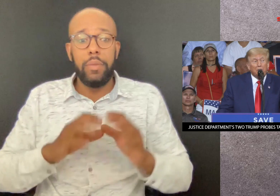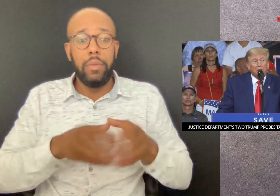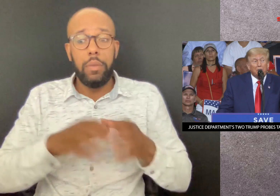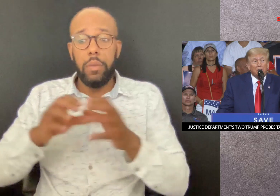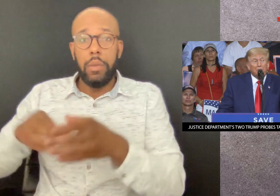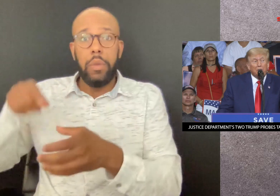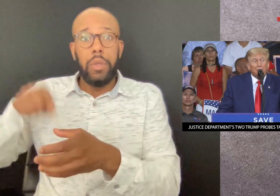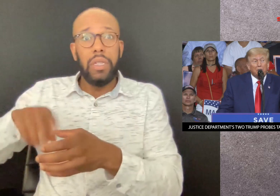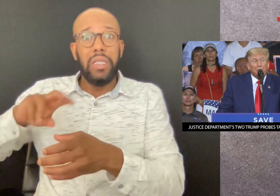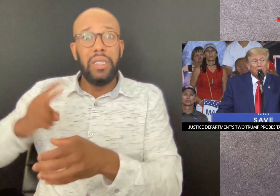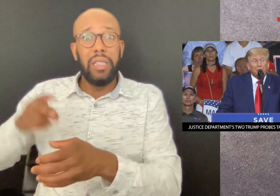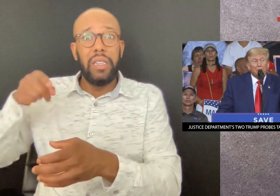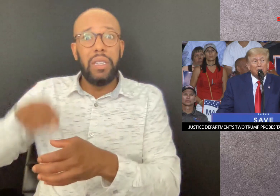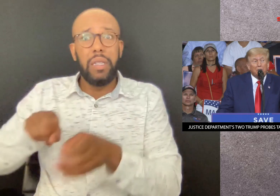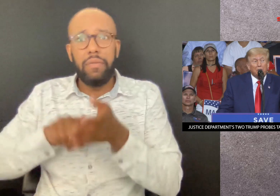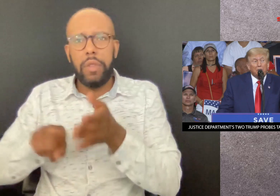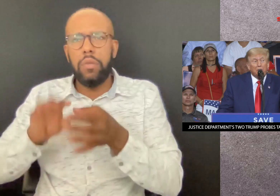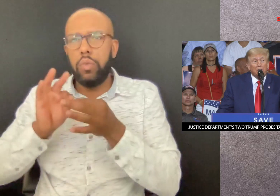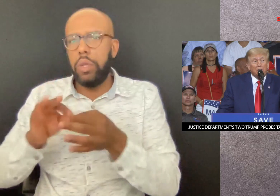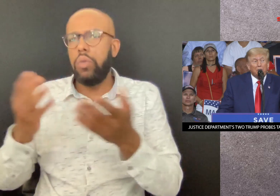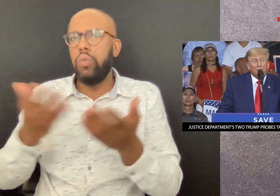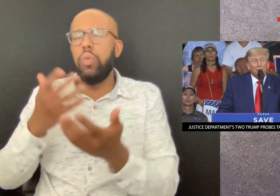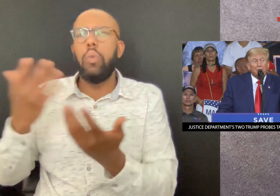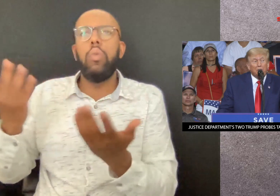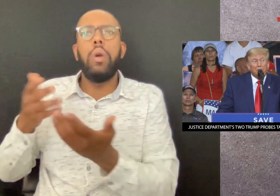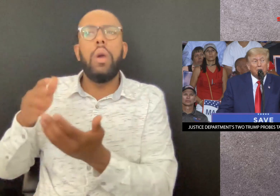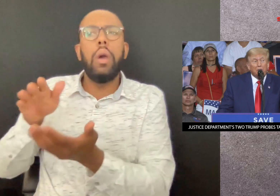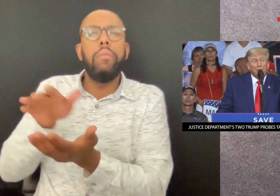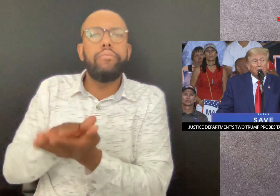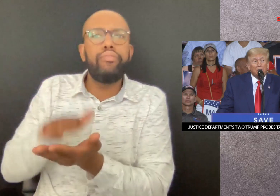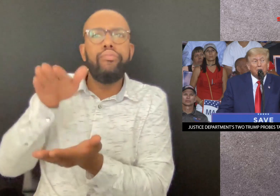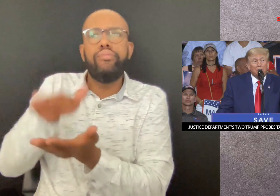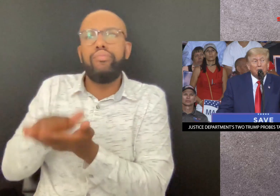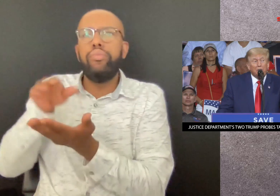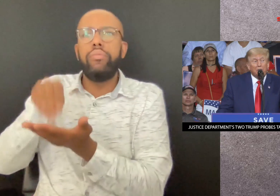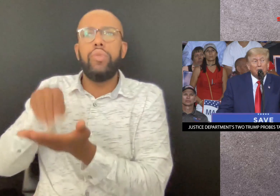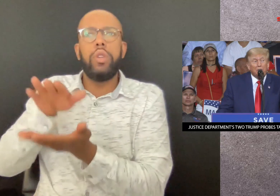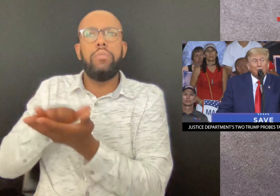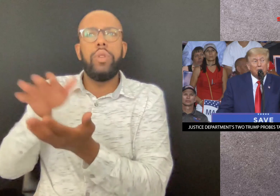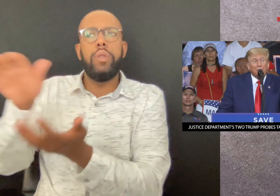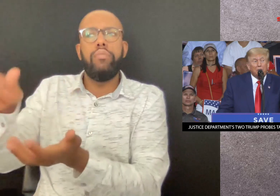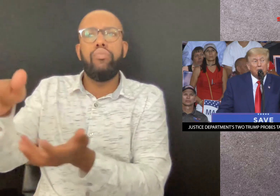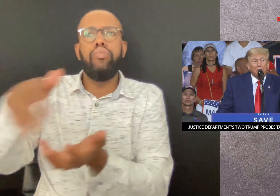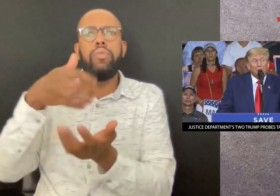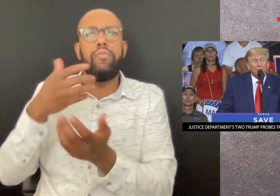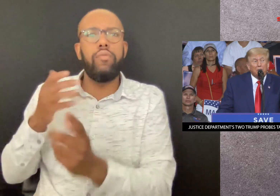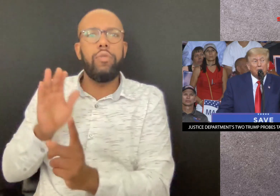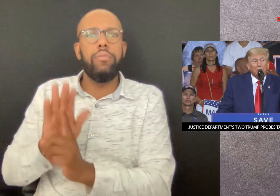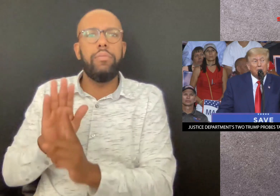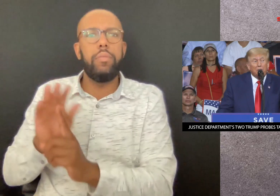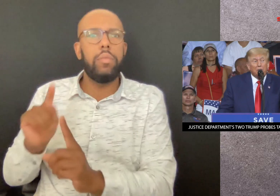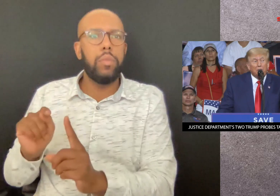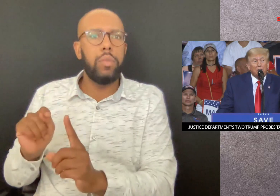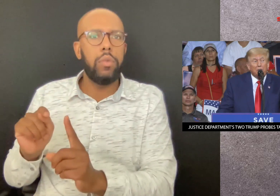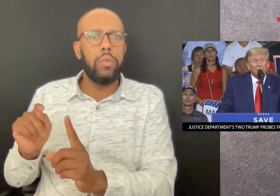the second doj investigation involves classified documents seized from trump's florida home